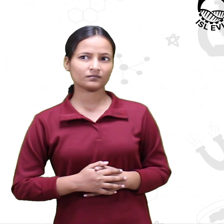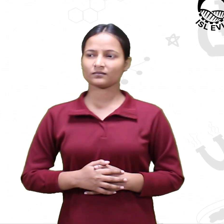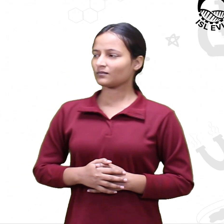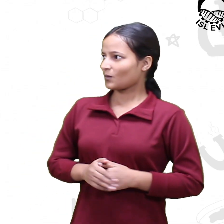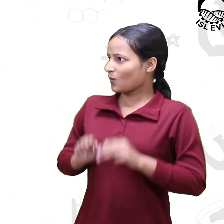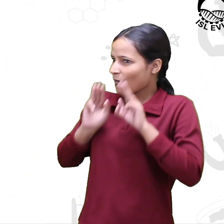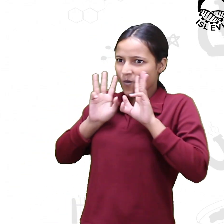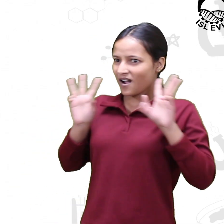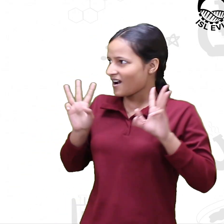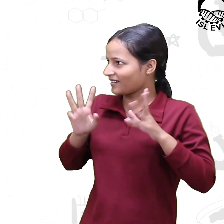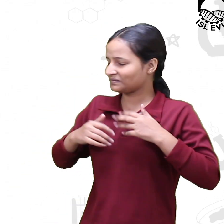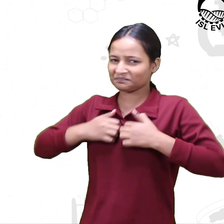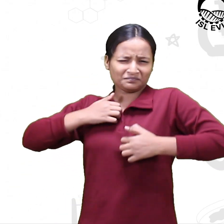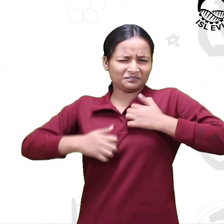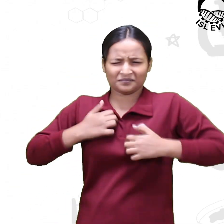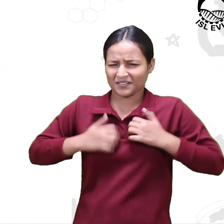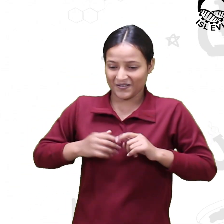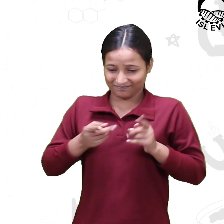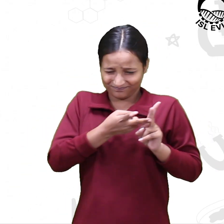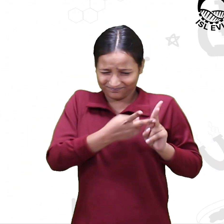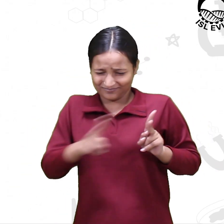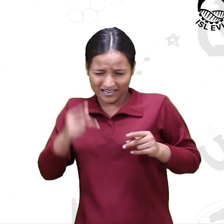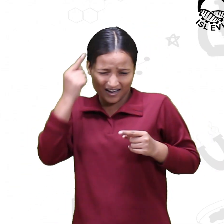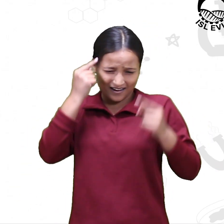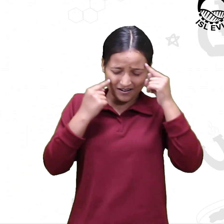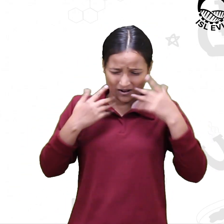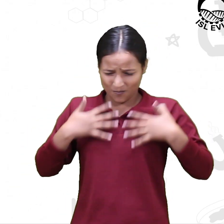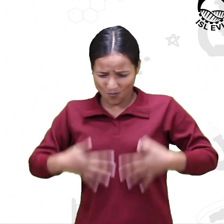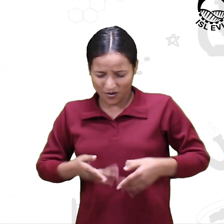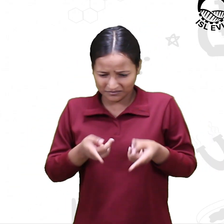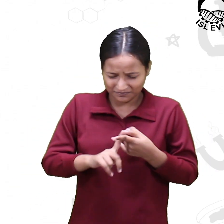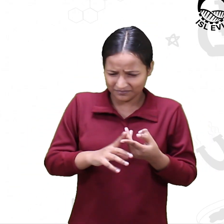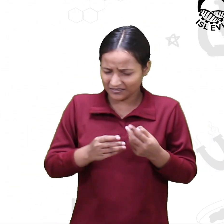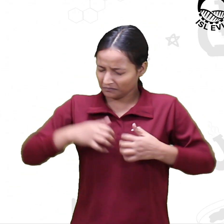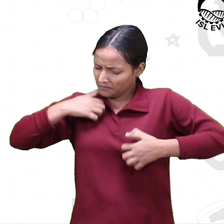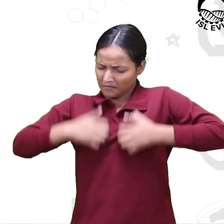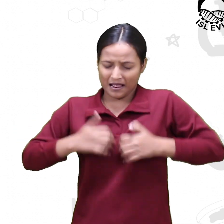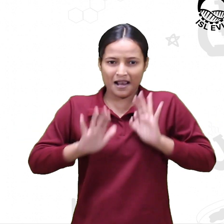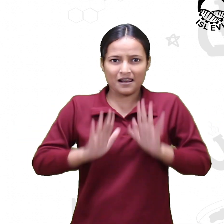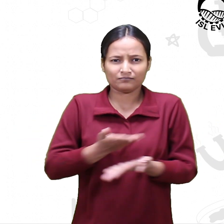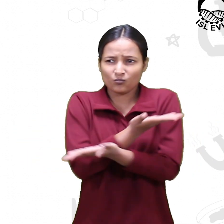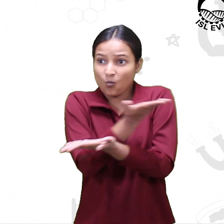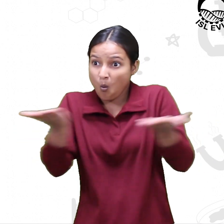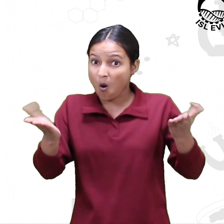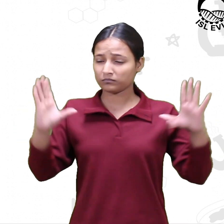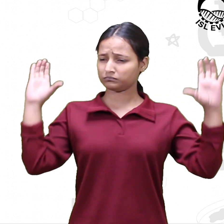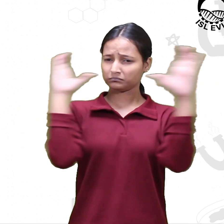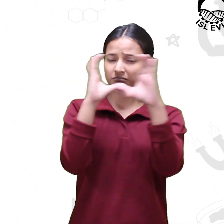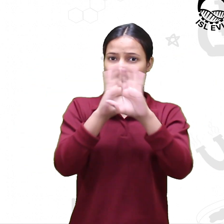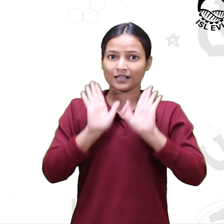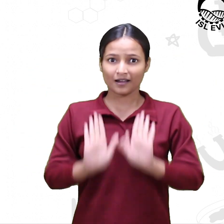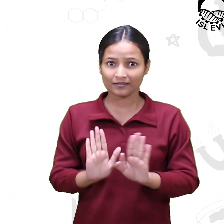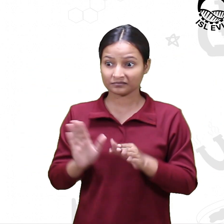How curious! Birthmarks and moles are definitely mysterious. Looks like the cause of birthmarks and moles has